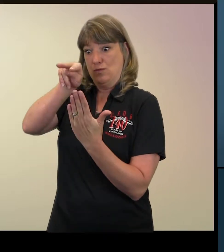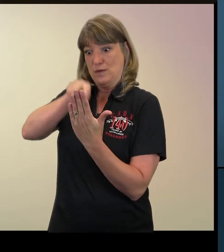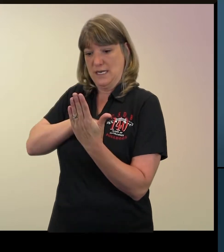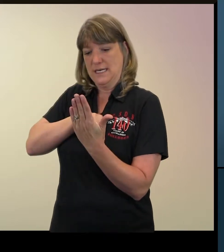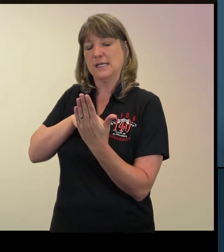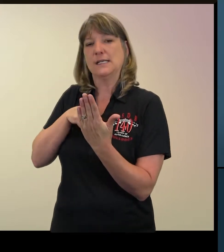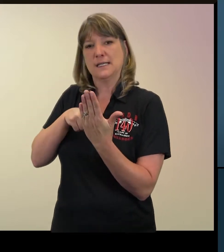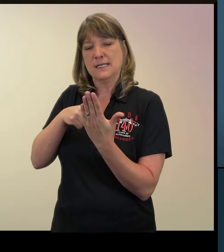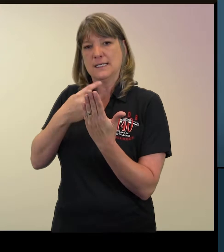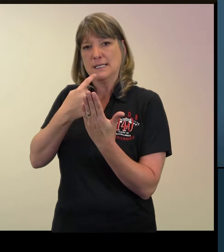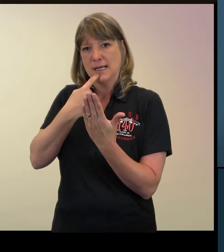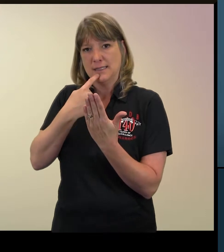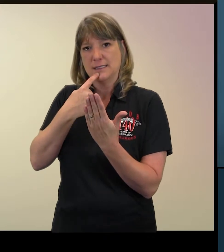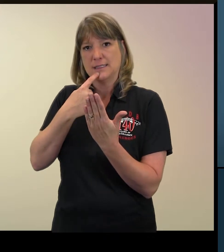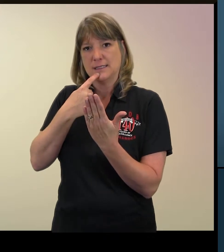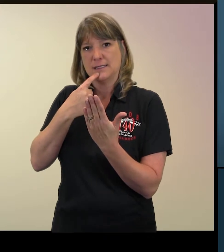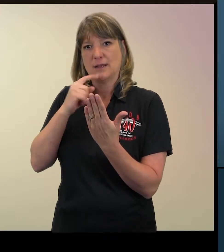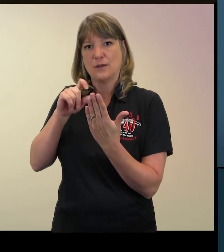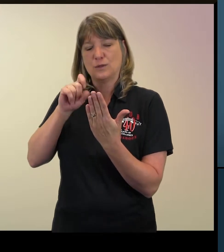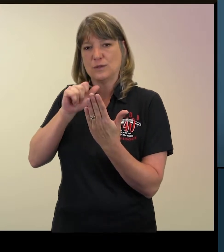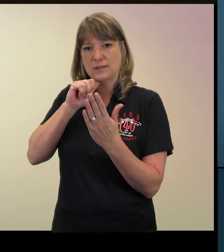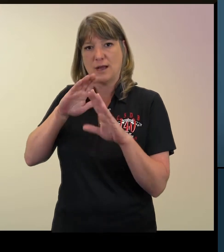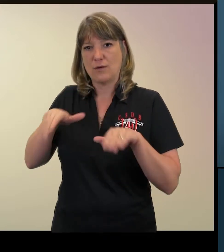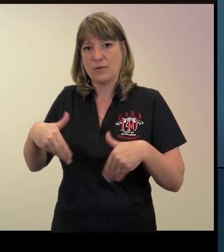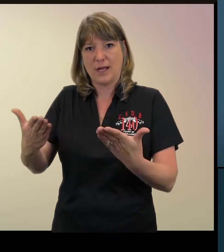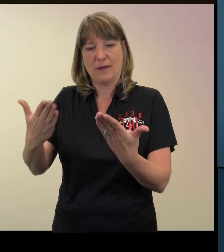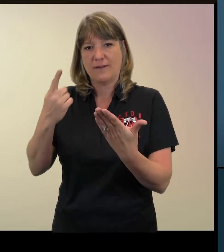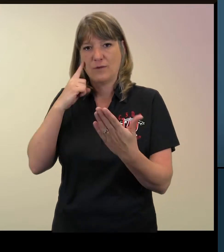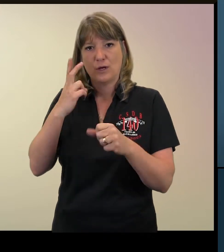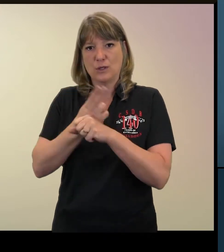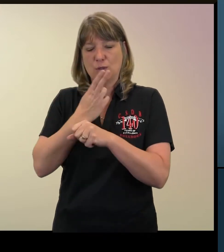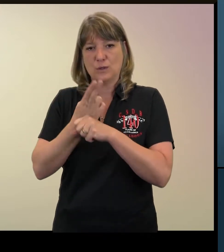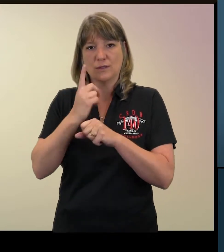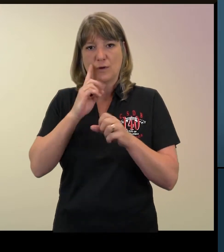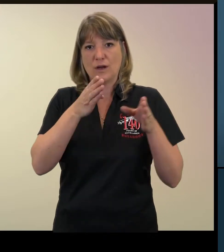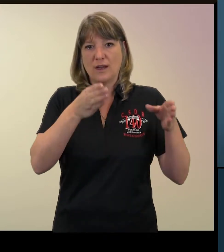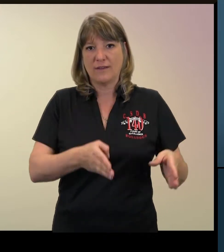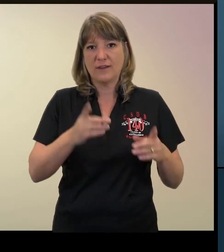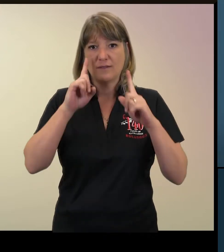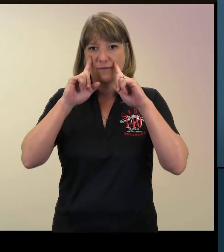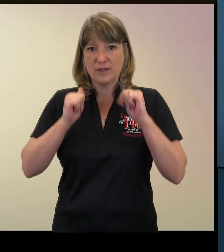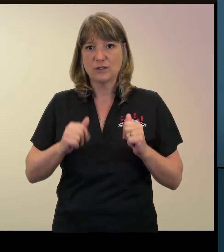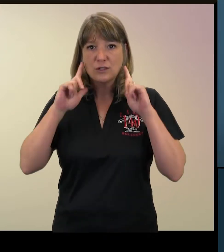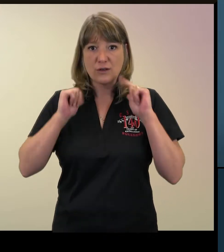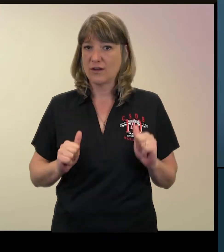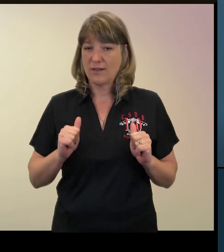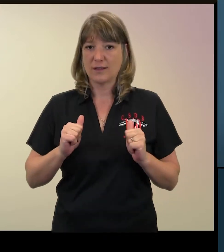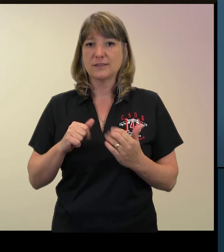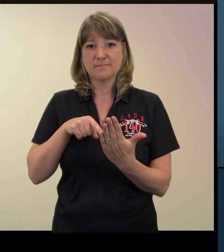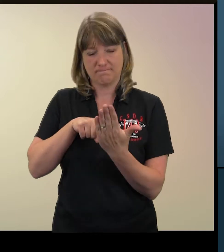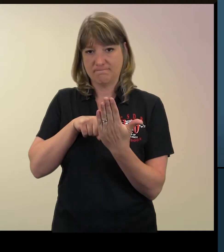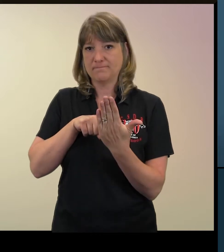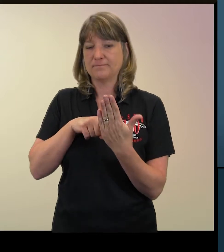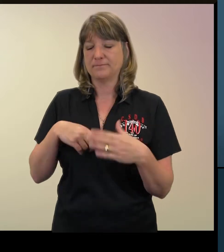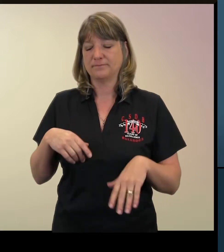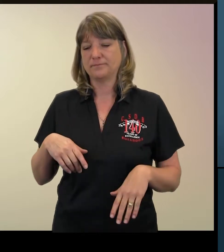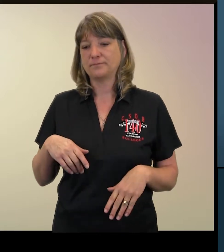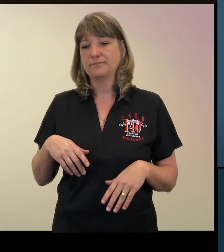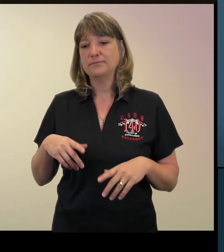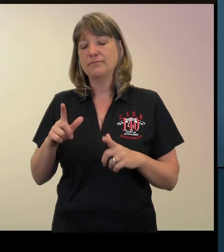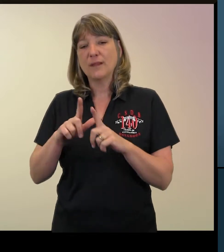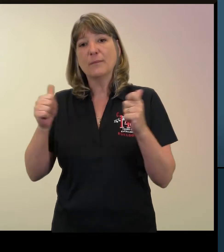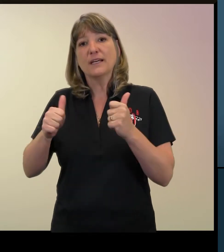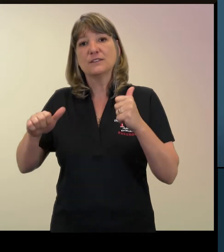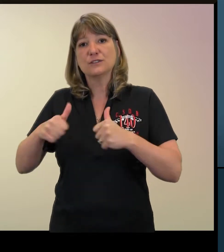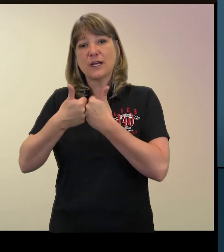the manual, it indicates that the instrument is not recommended for use with individuals with vision or hearing loss.